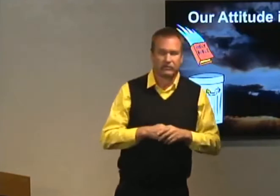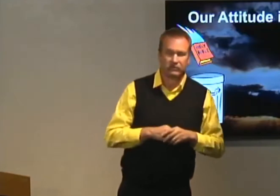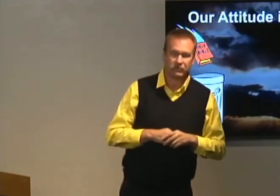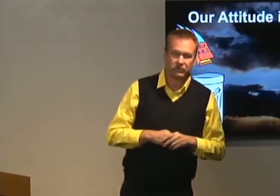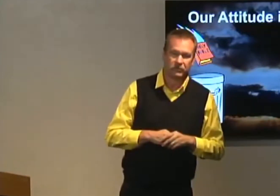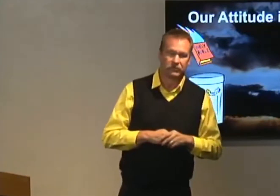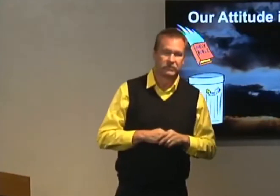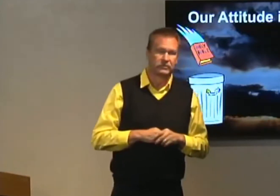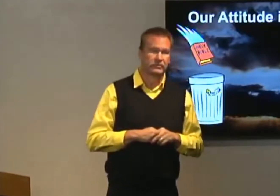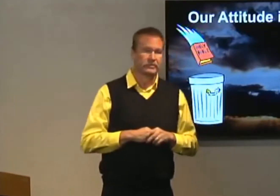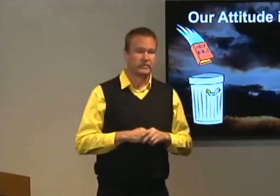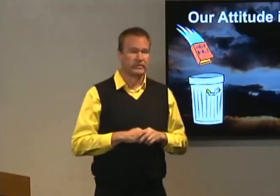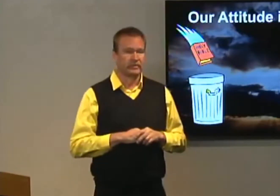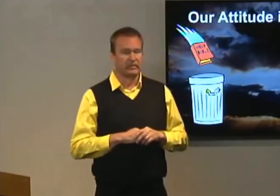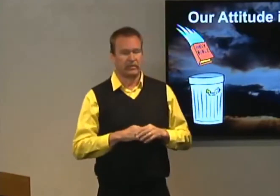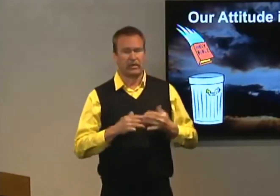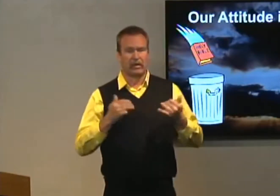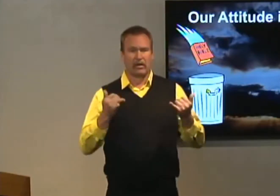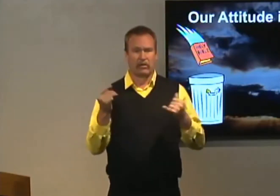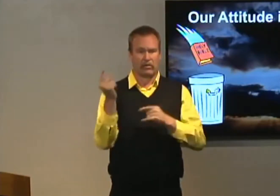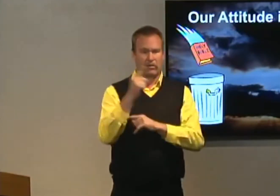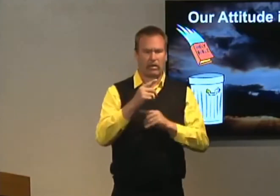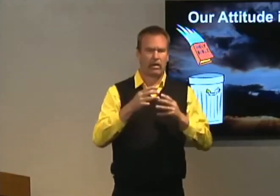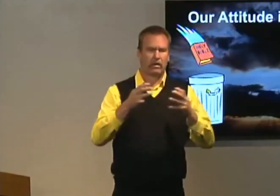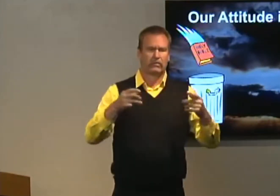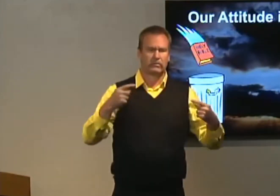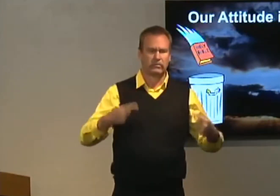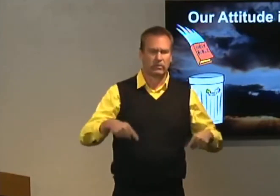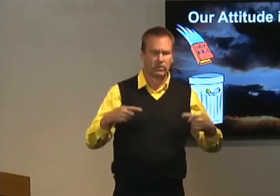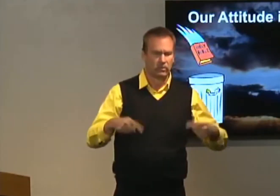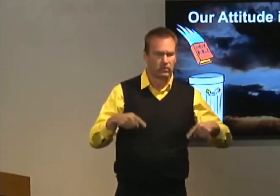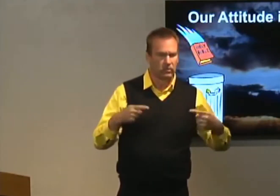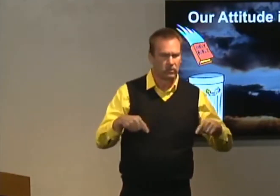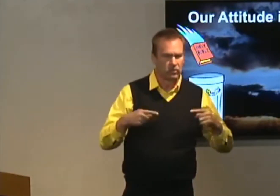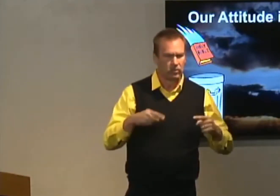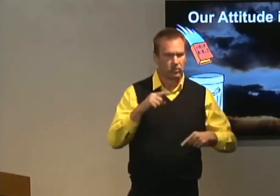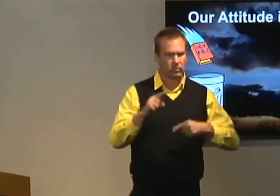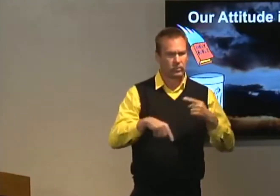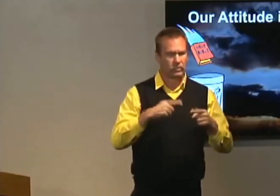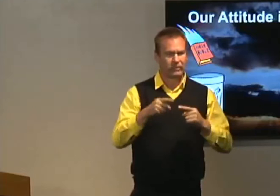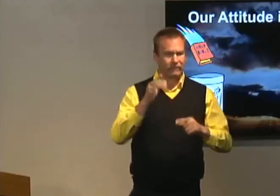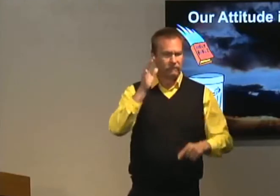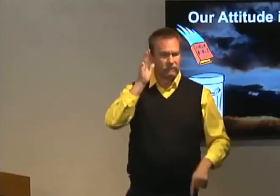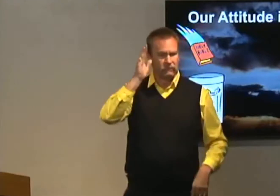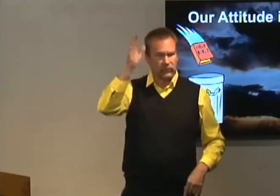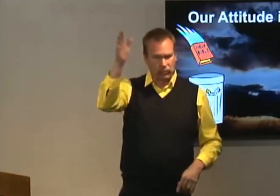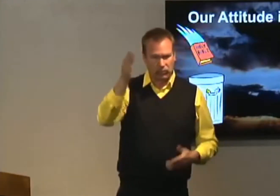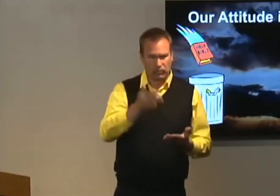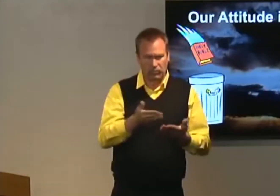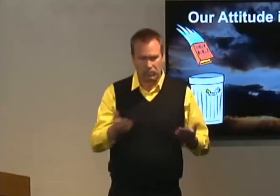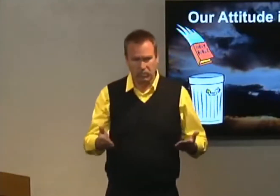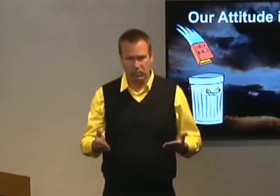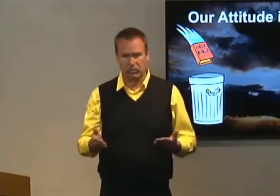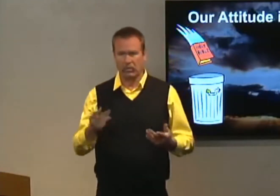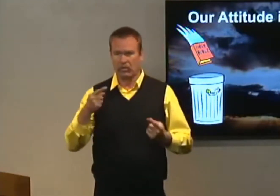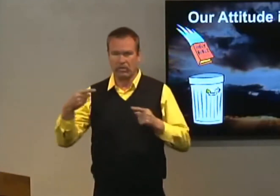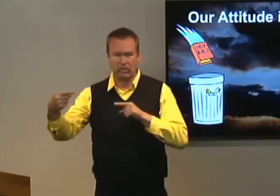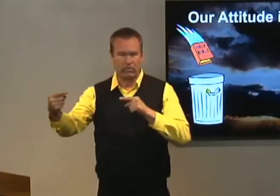well, I'll just toss it. I don't need this. You know, and these people have, there are going to be a lot